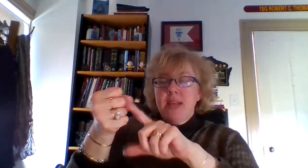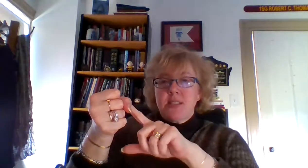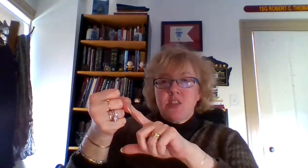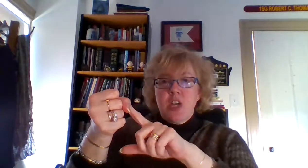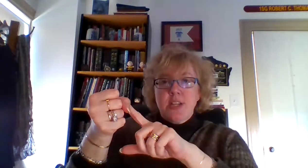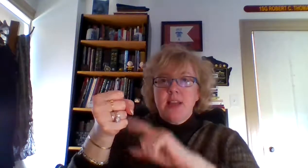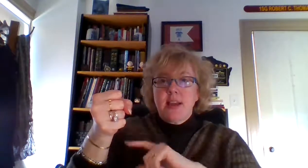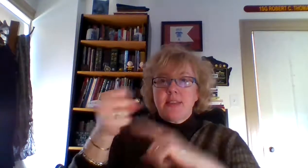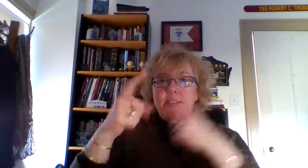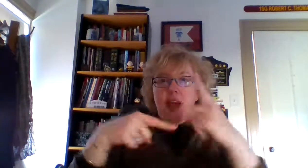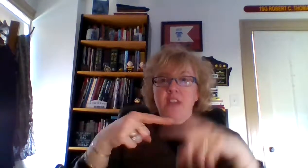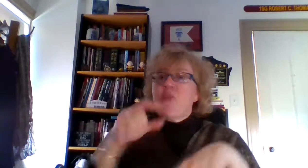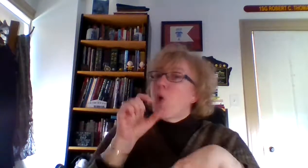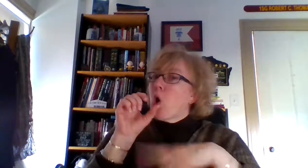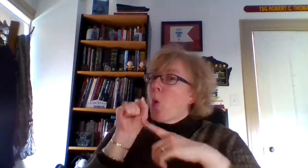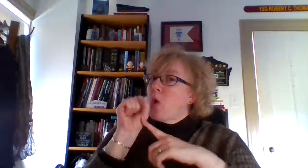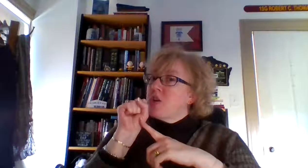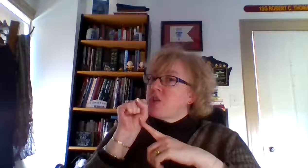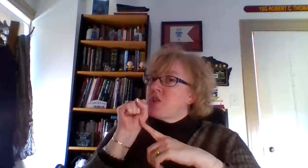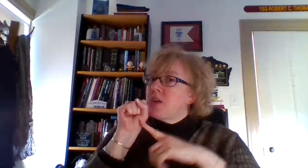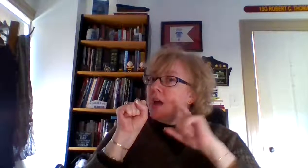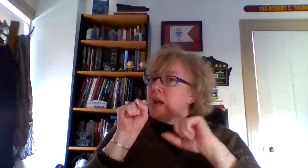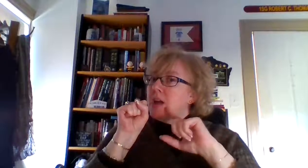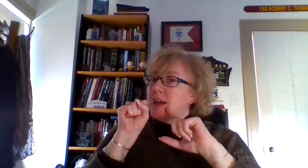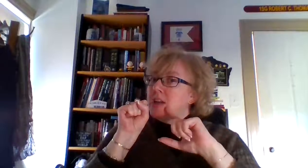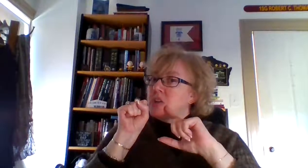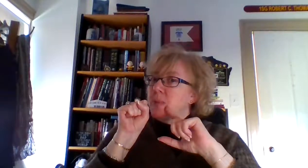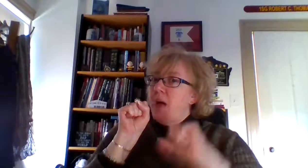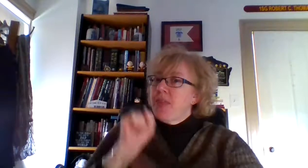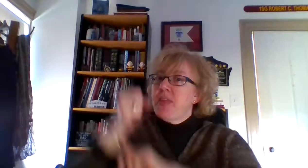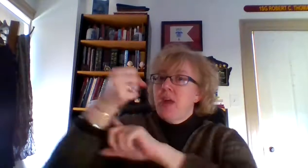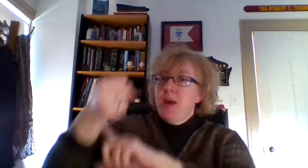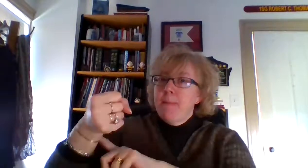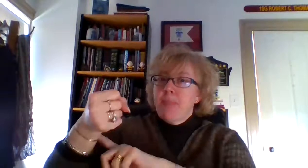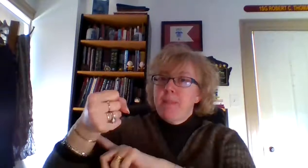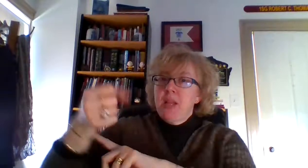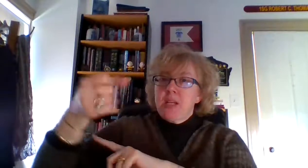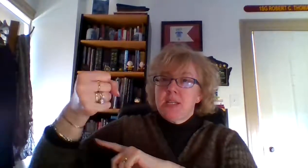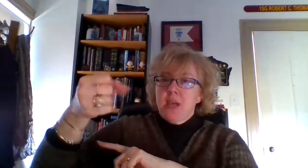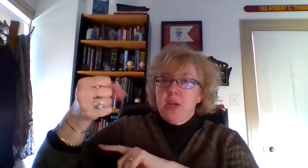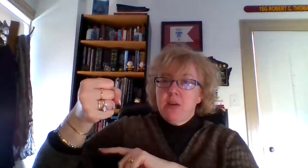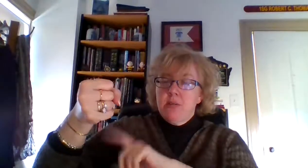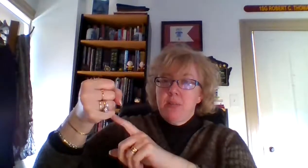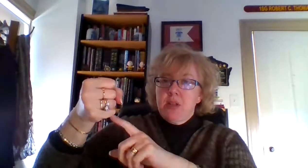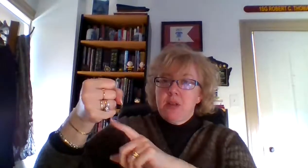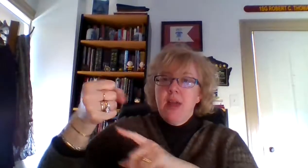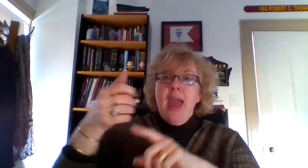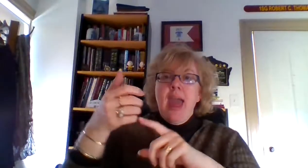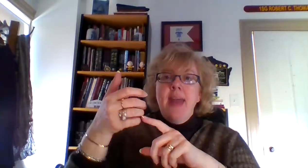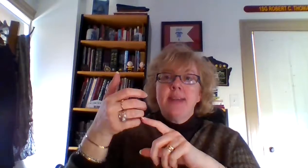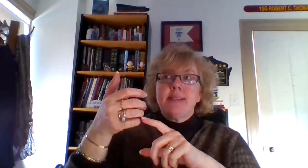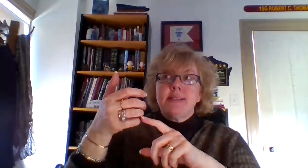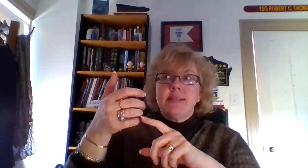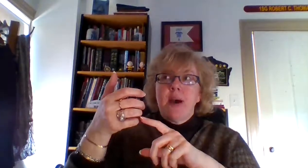It's just like the sign for orange into your mouth, but milk is out here, milk. And it's